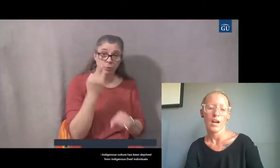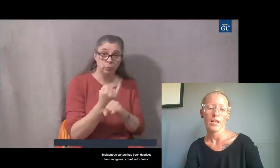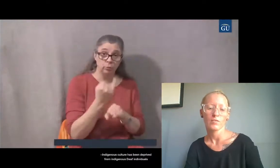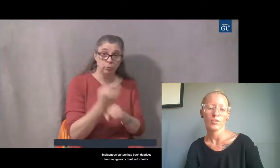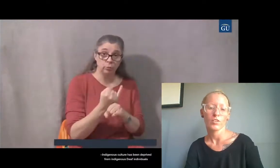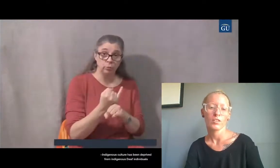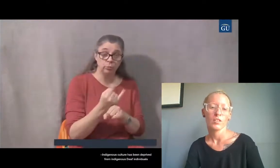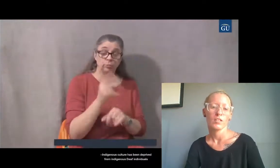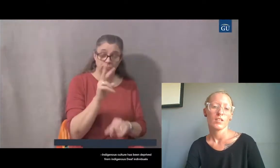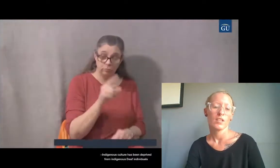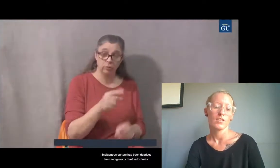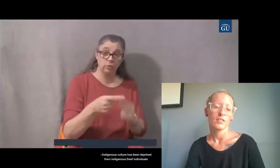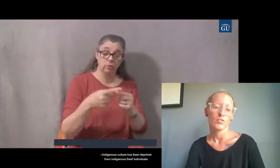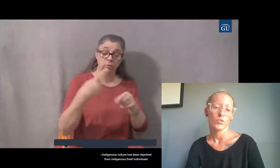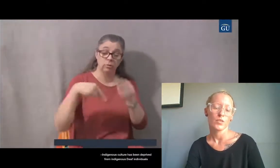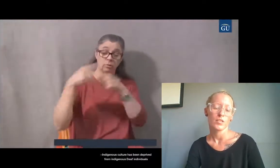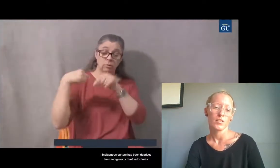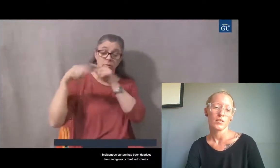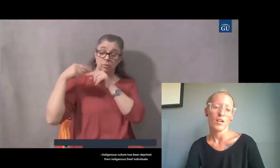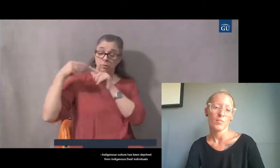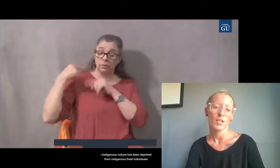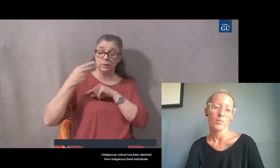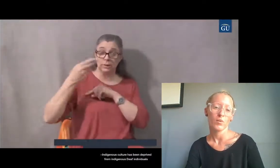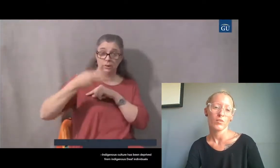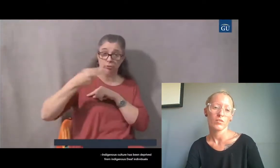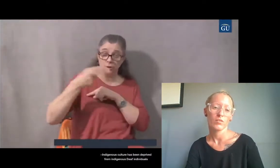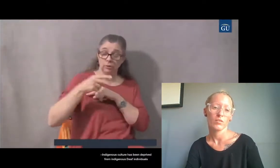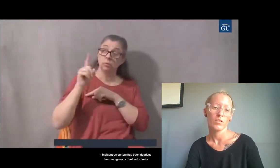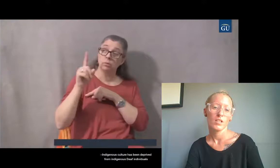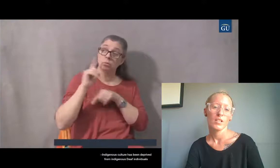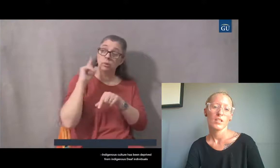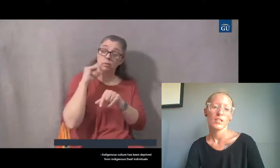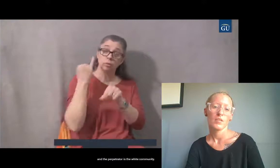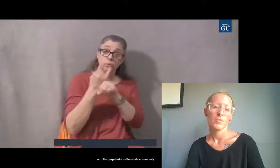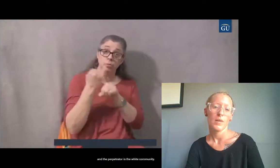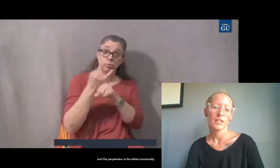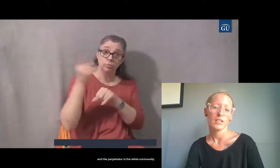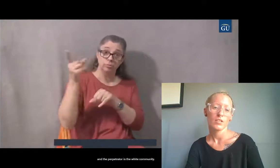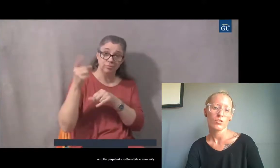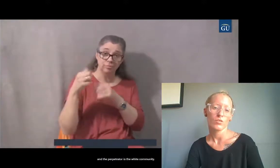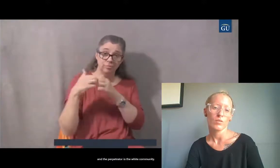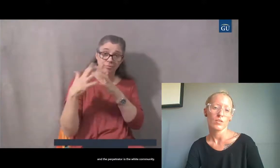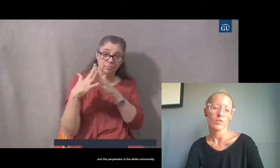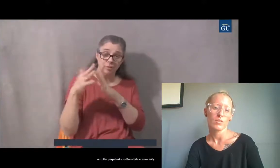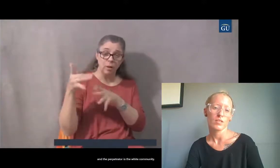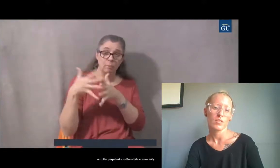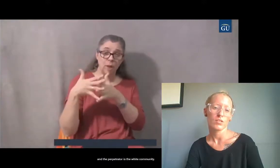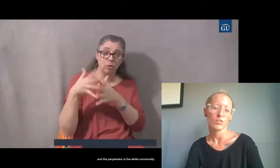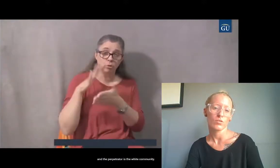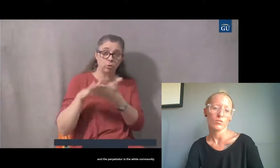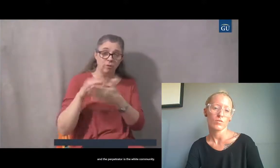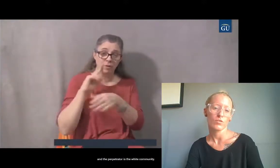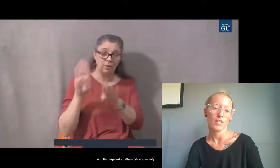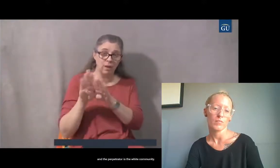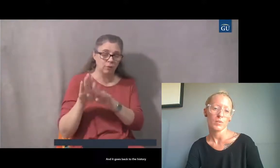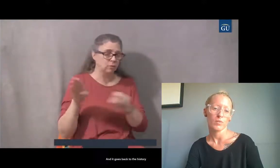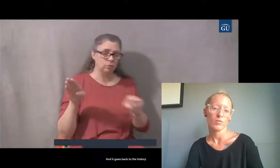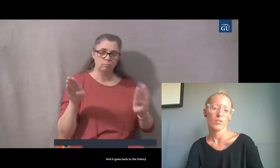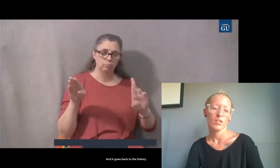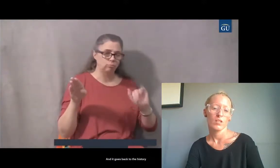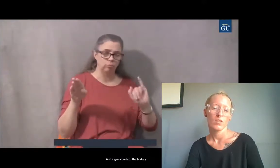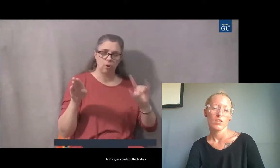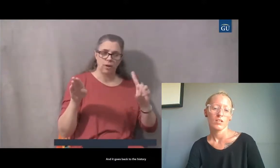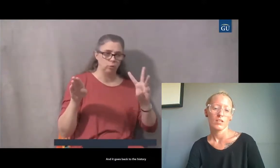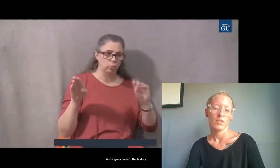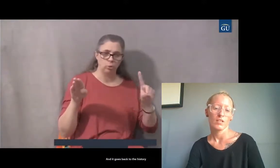the pride for indigenous deaf people. Back in history, when there was institutes for deaf